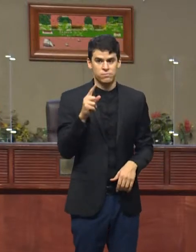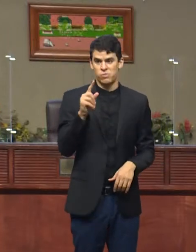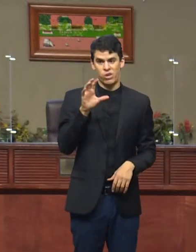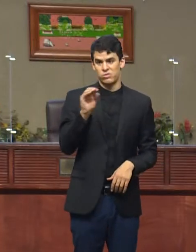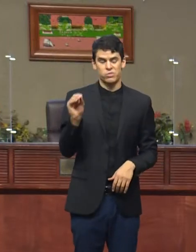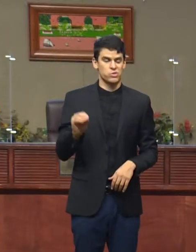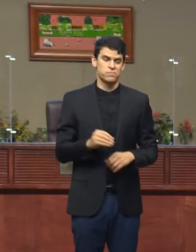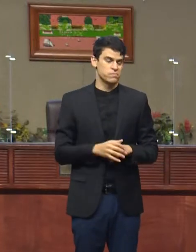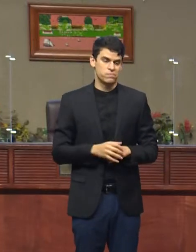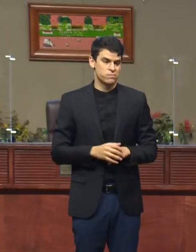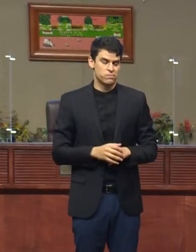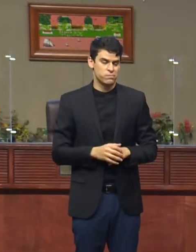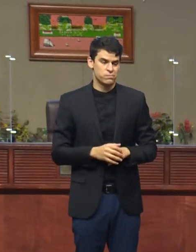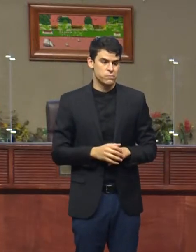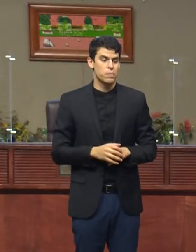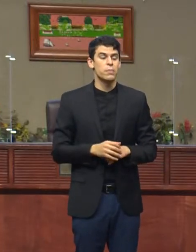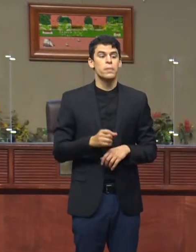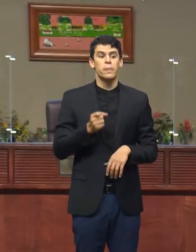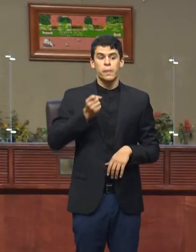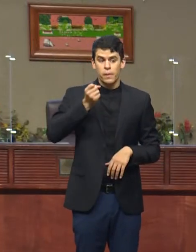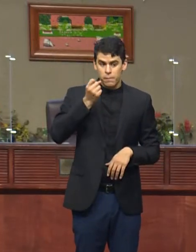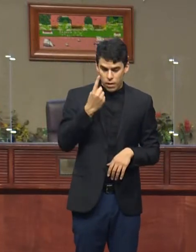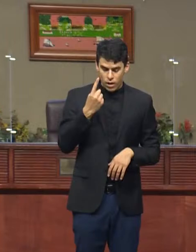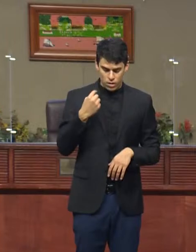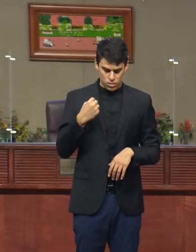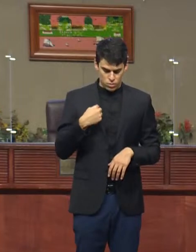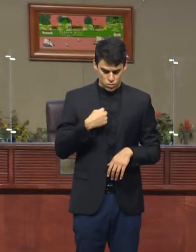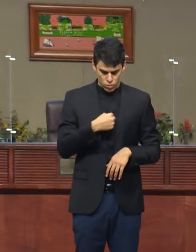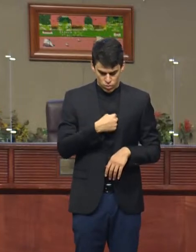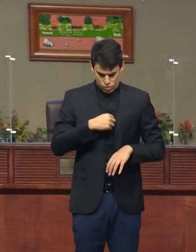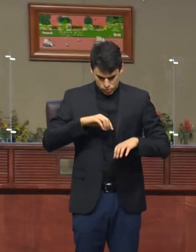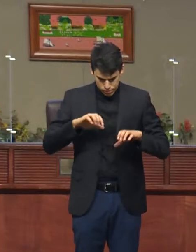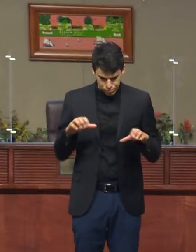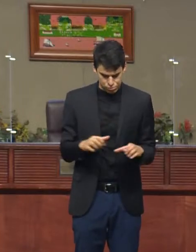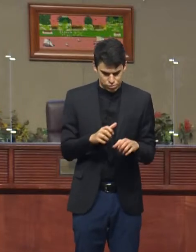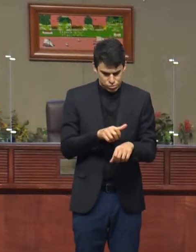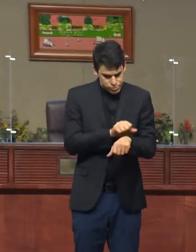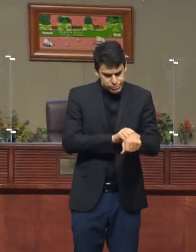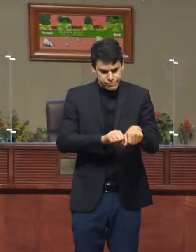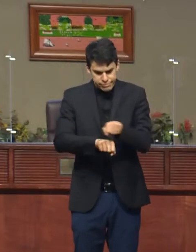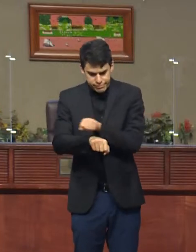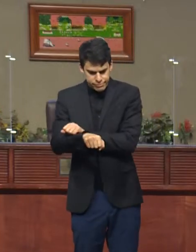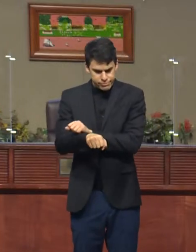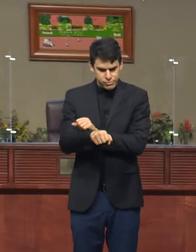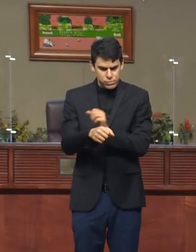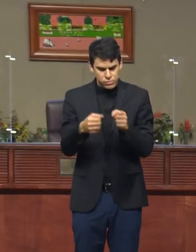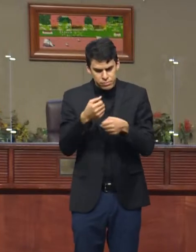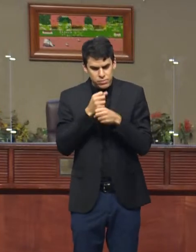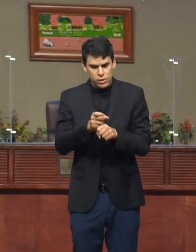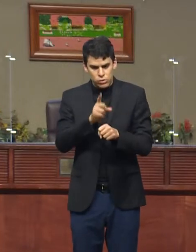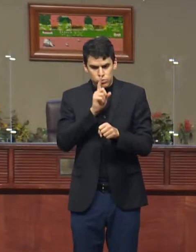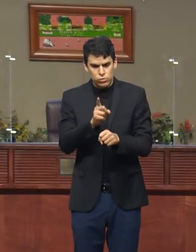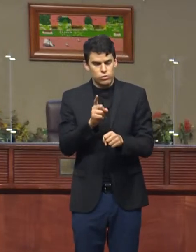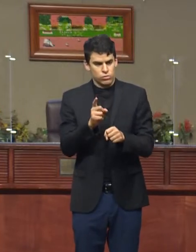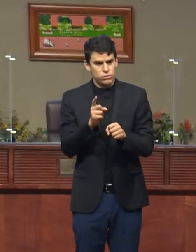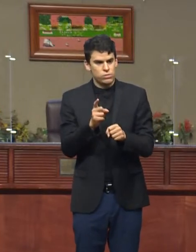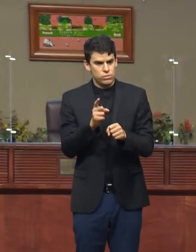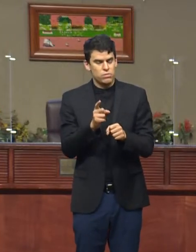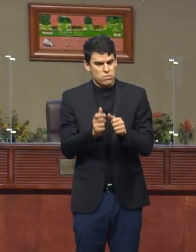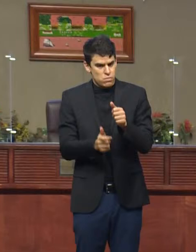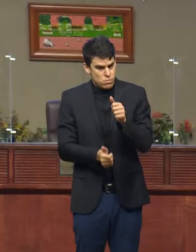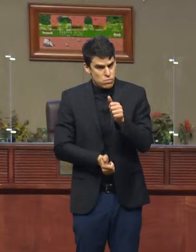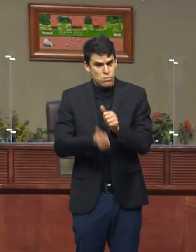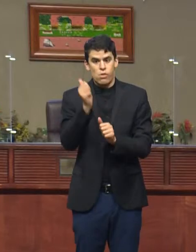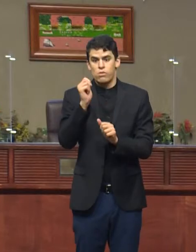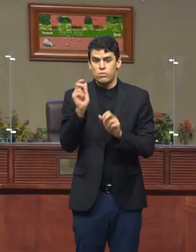get vaccinated. But we're going to do our part to make certain that it is available